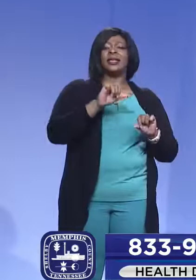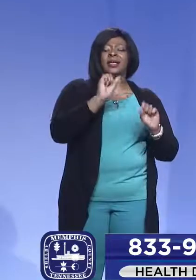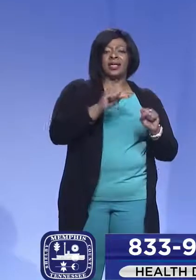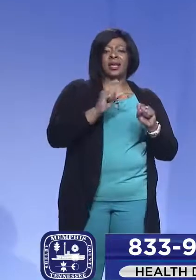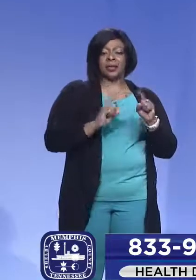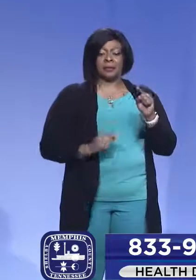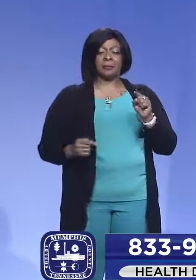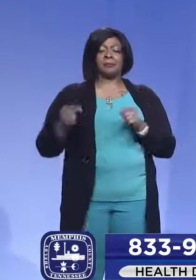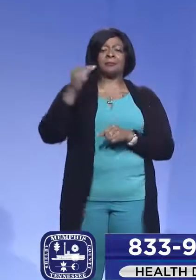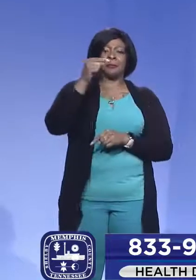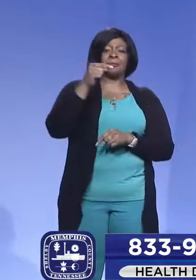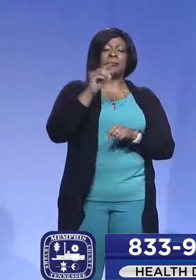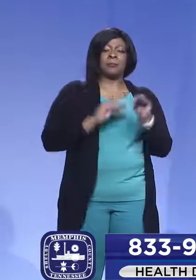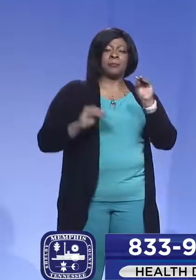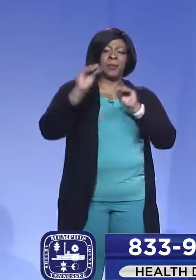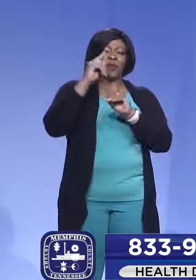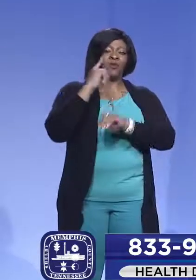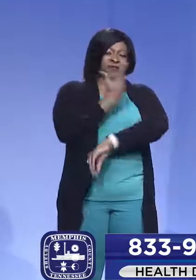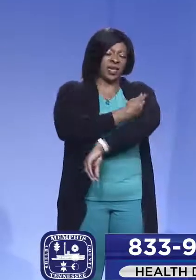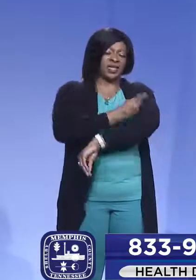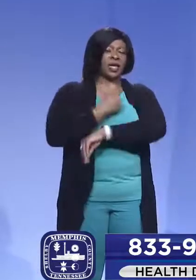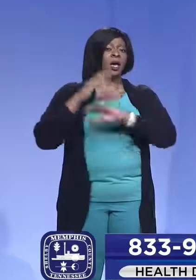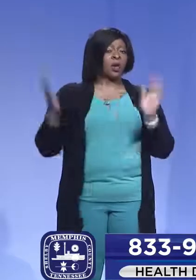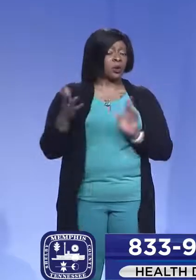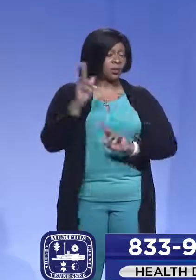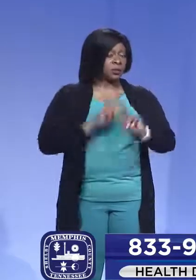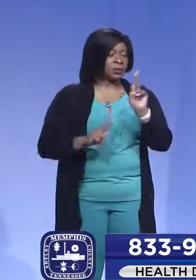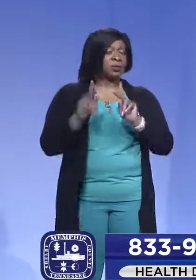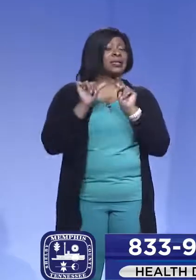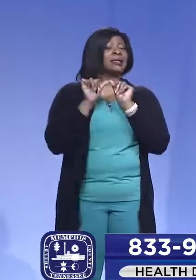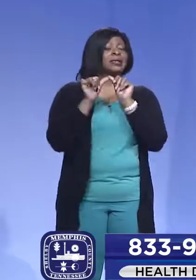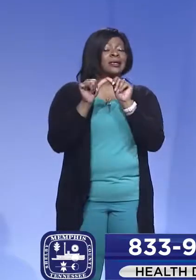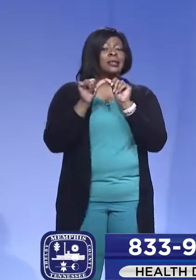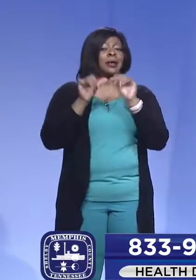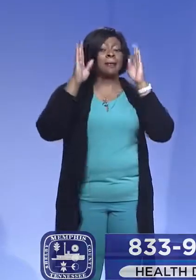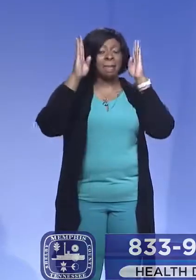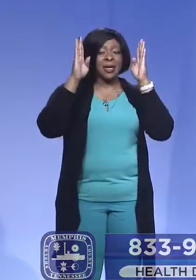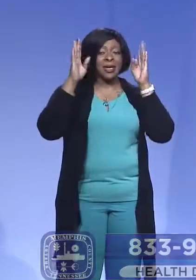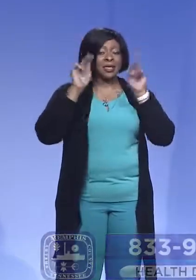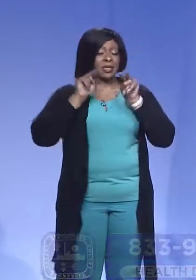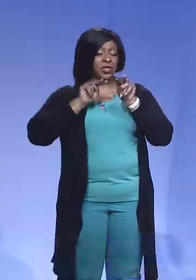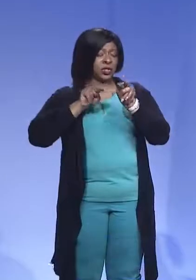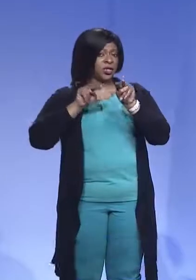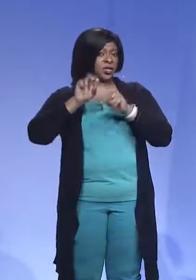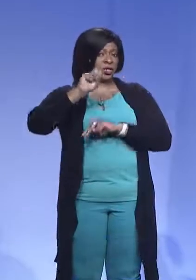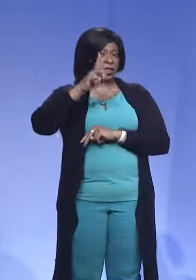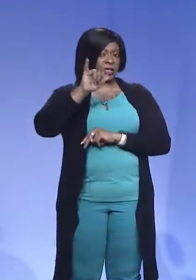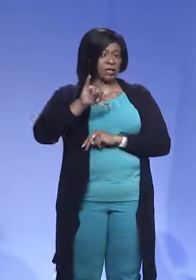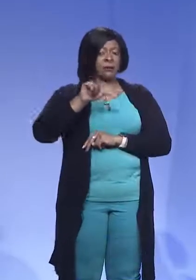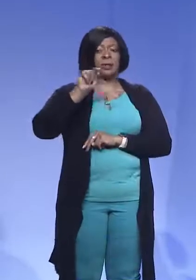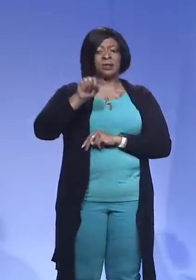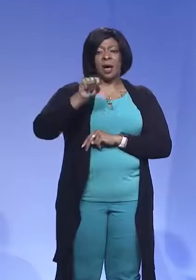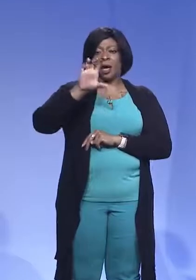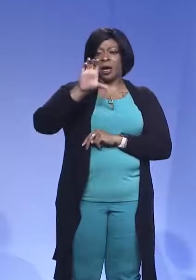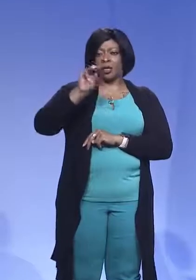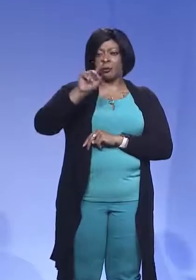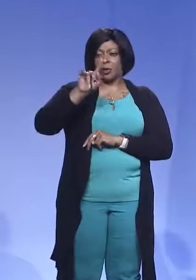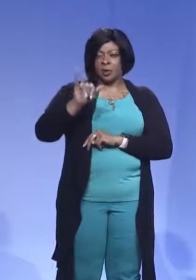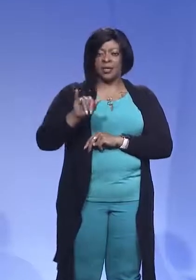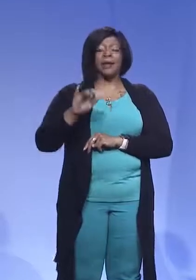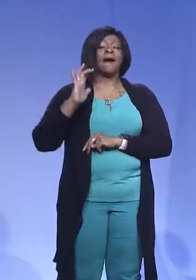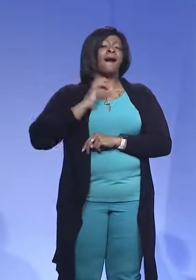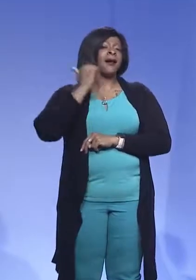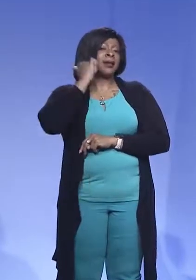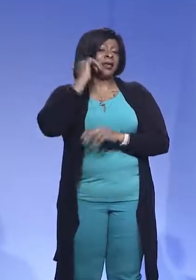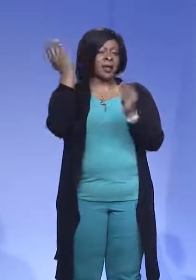come forward for vaccine. So I really encourage people to continue to pay attention to Shelby.community as well as our